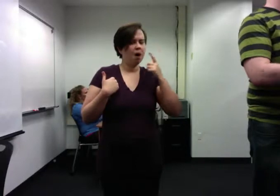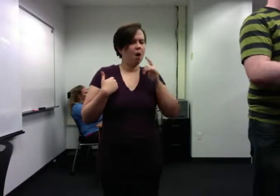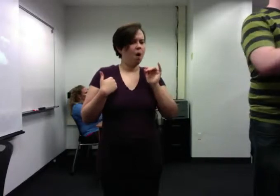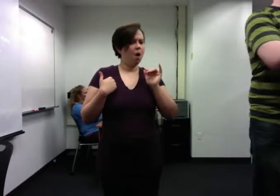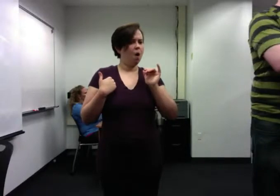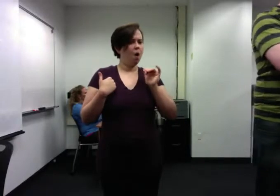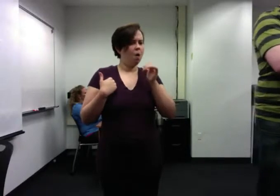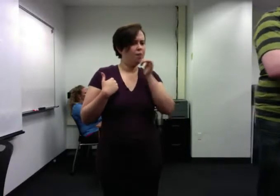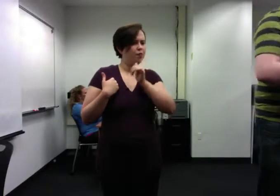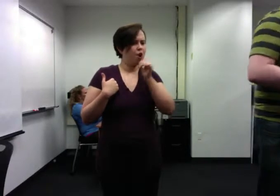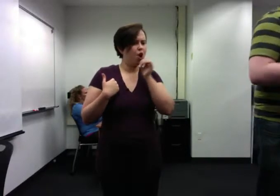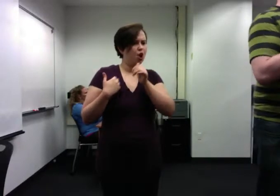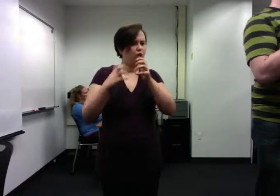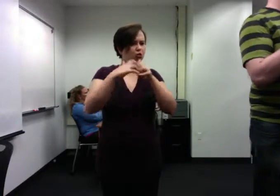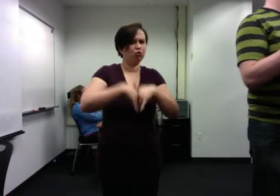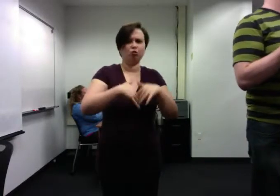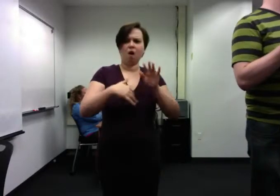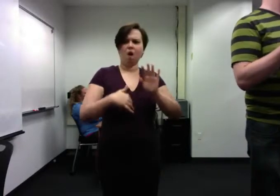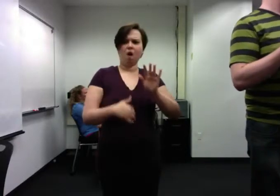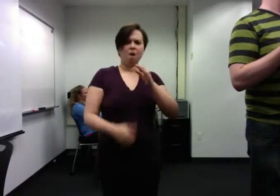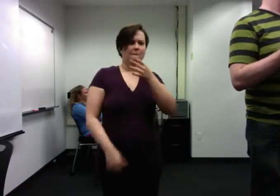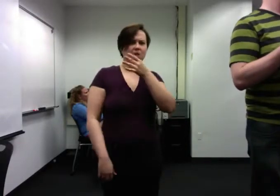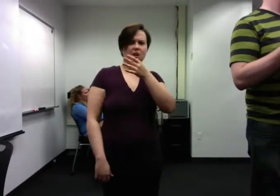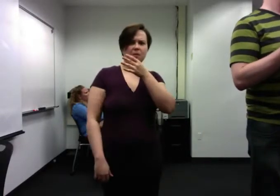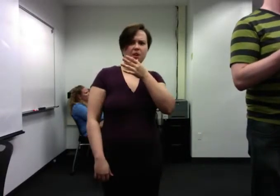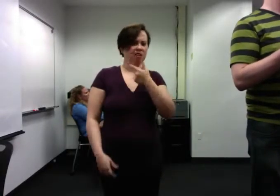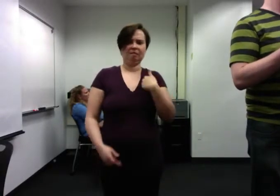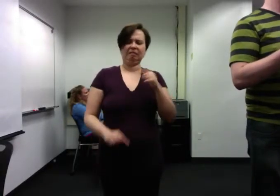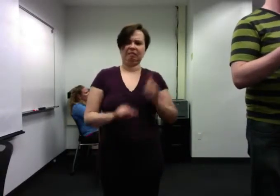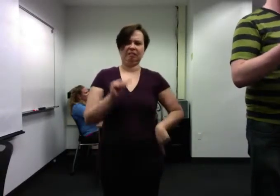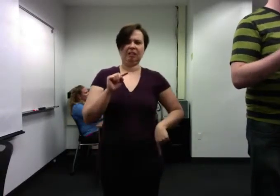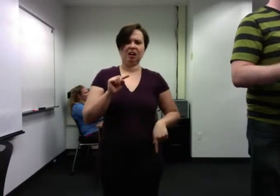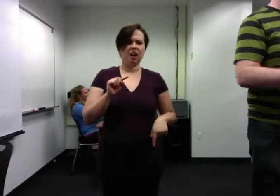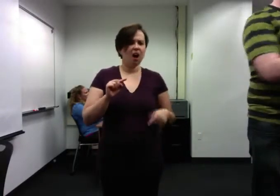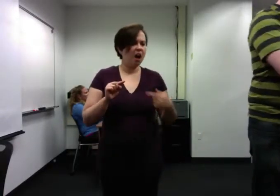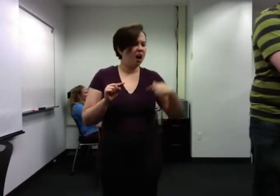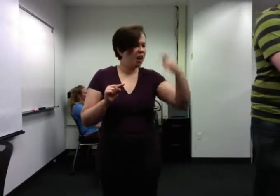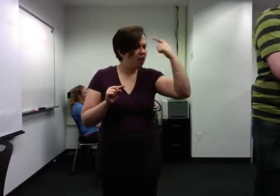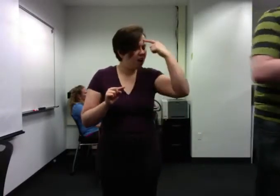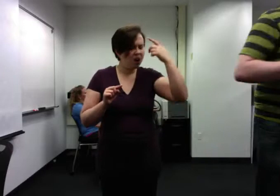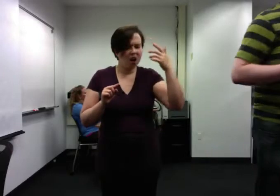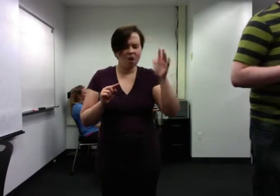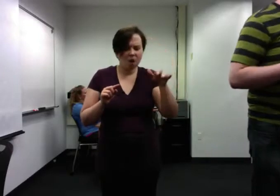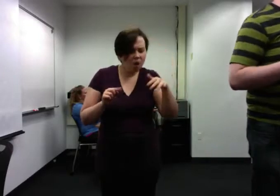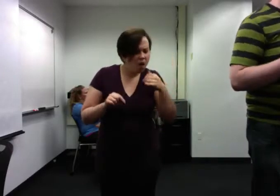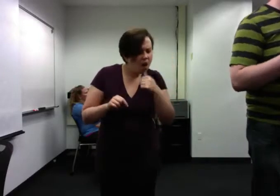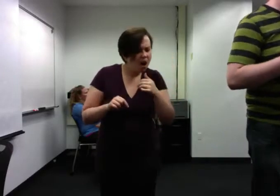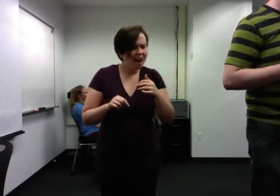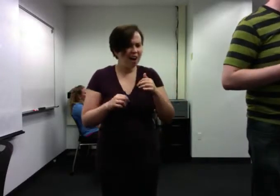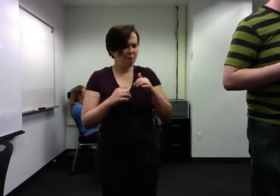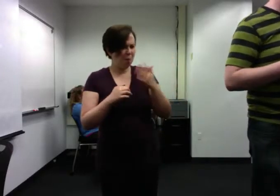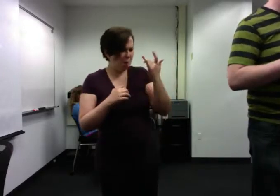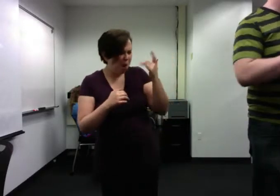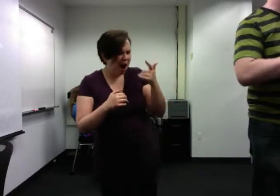I just couldn't do that, and I felt sort of involvement, and I said, Leilani, how come you're smashing all the people you